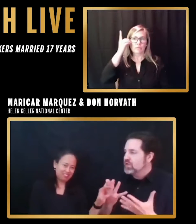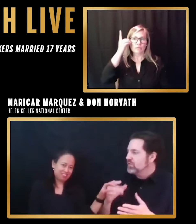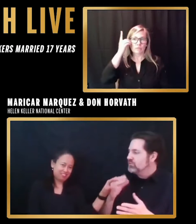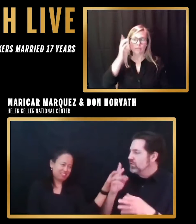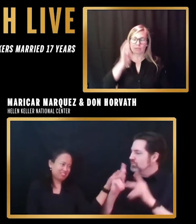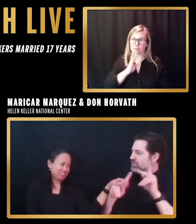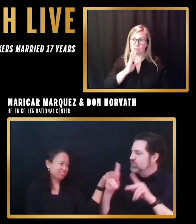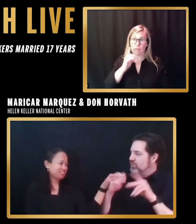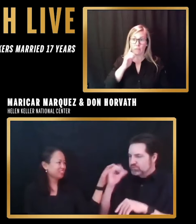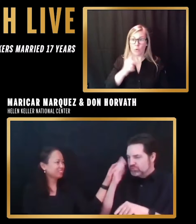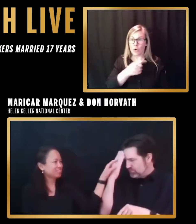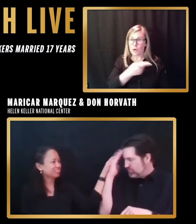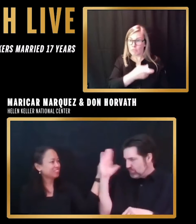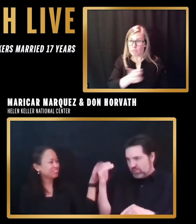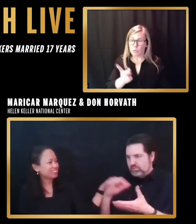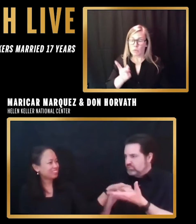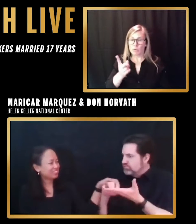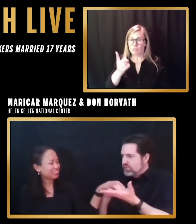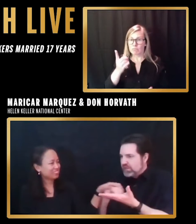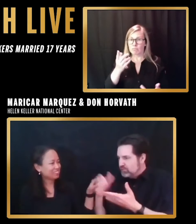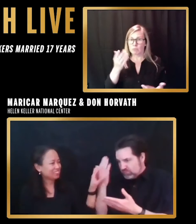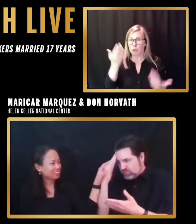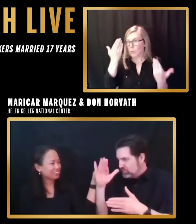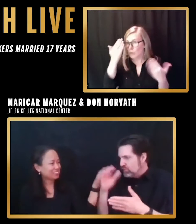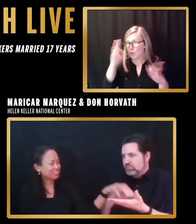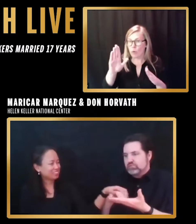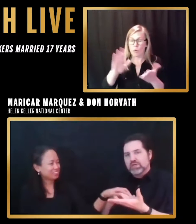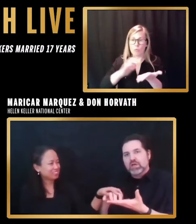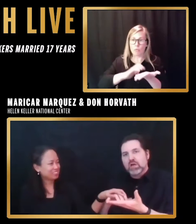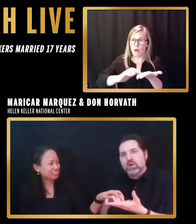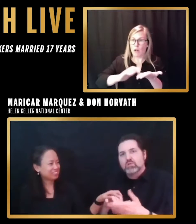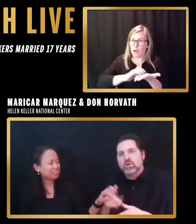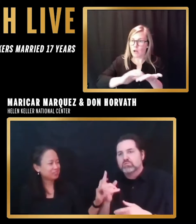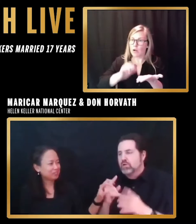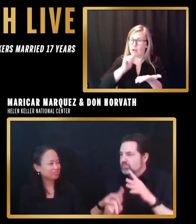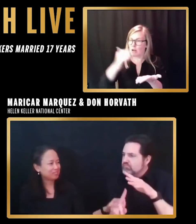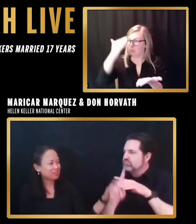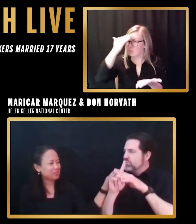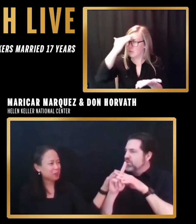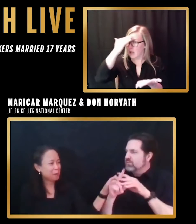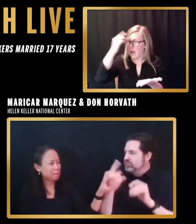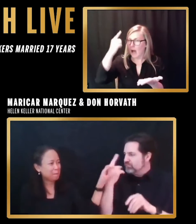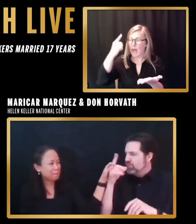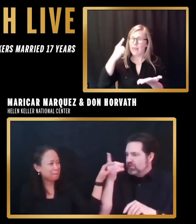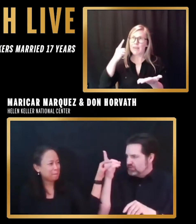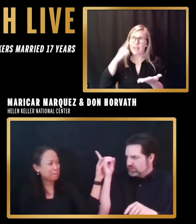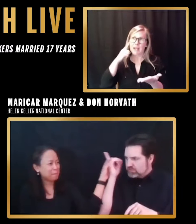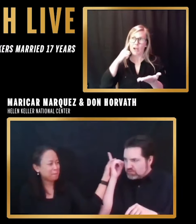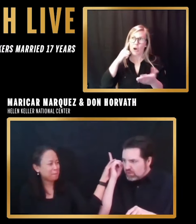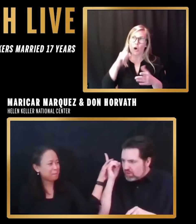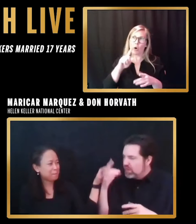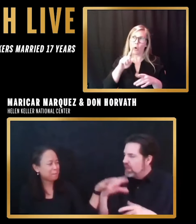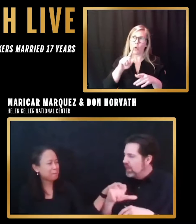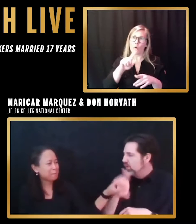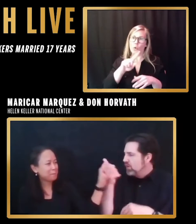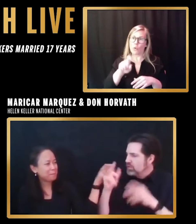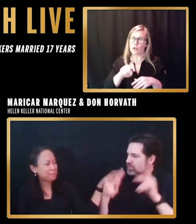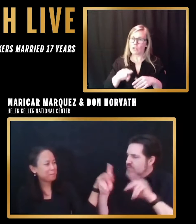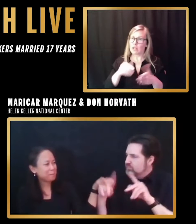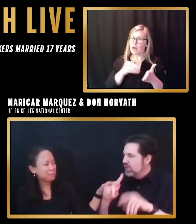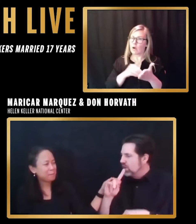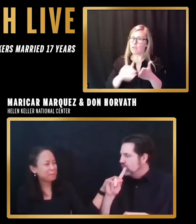Braille, as far as like don't know Braille, I think a question that pops up for me, and I imagine some other people have it,